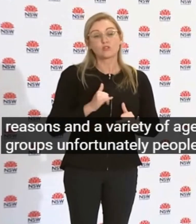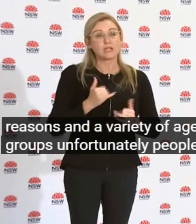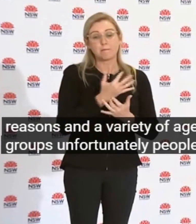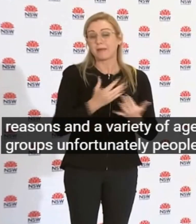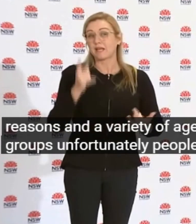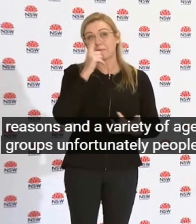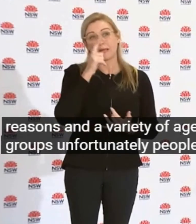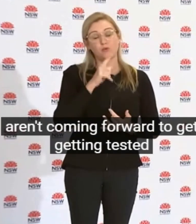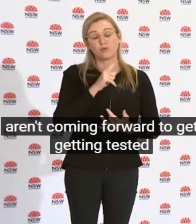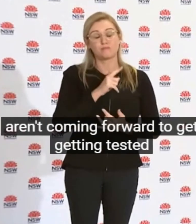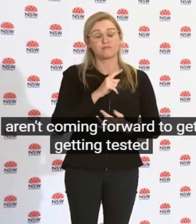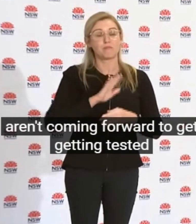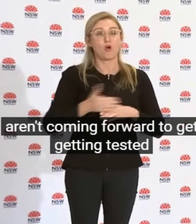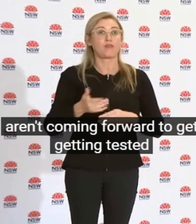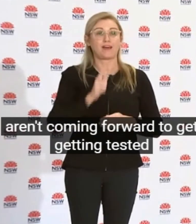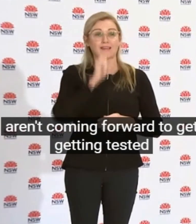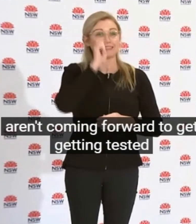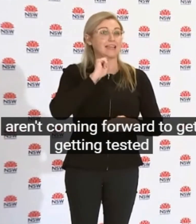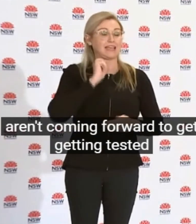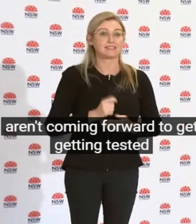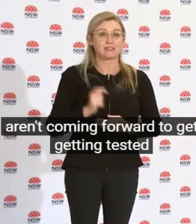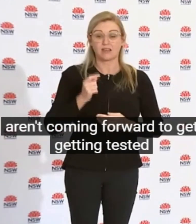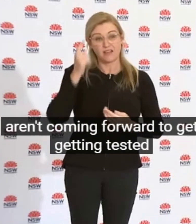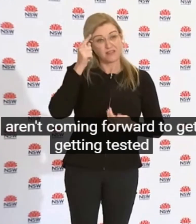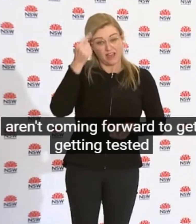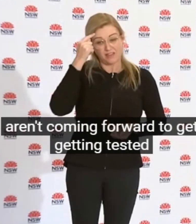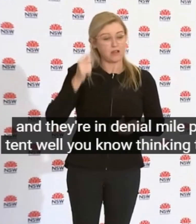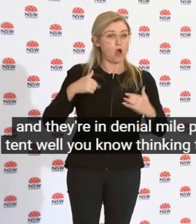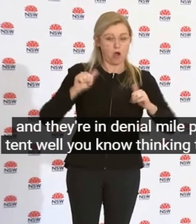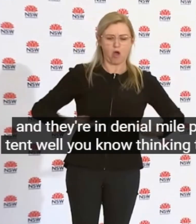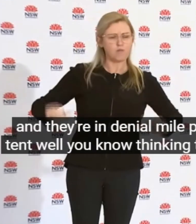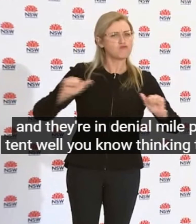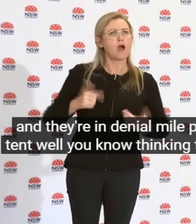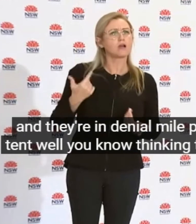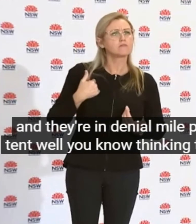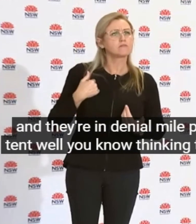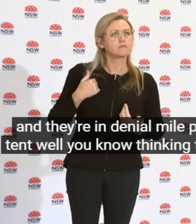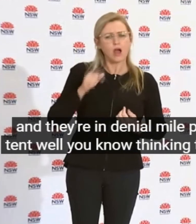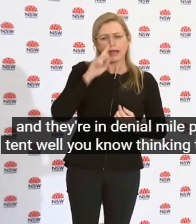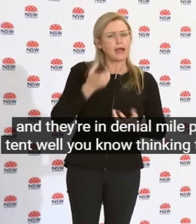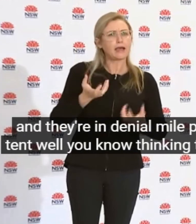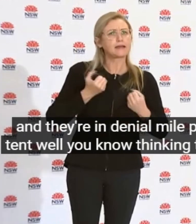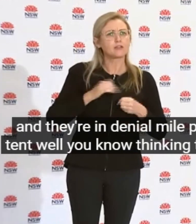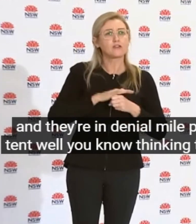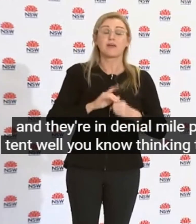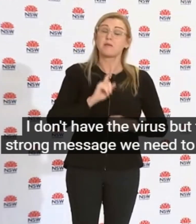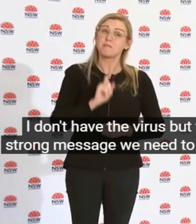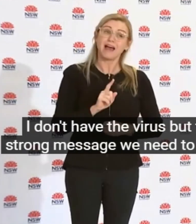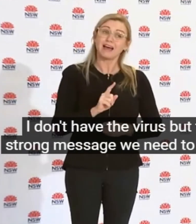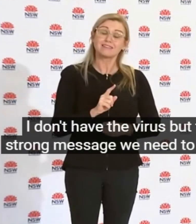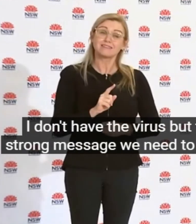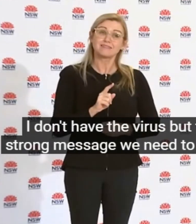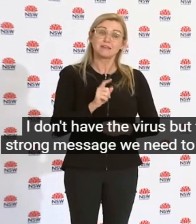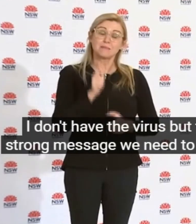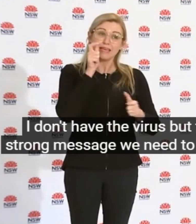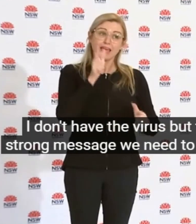denial, thinking they don't have the virus. But the strong message we need to get to everybody is you can deteriorate very, very quickly.